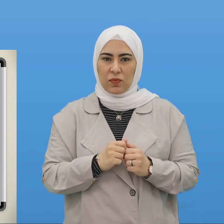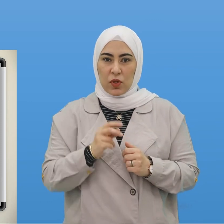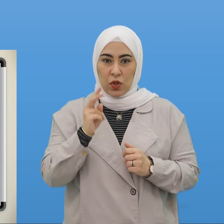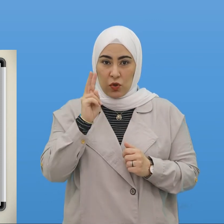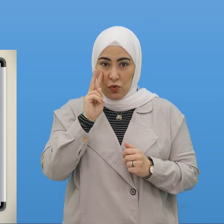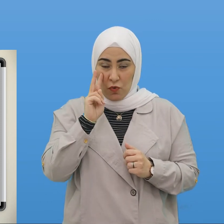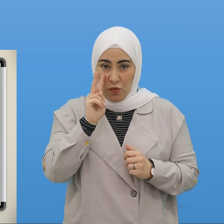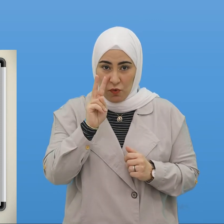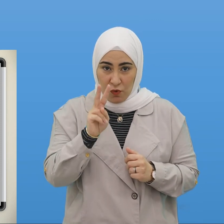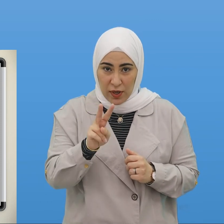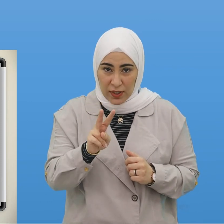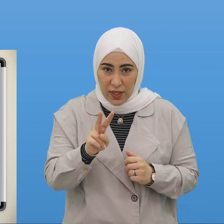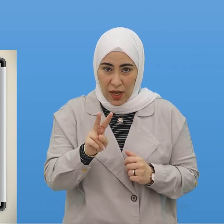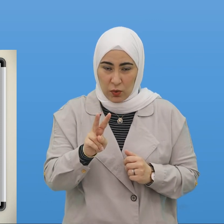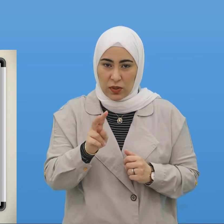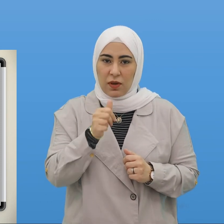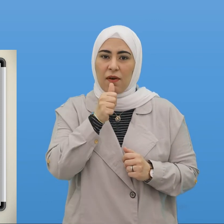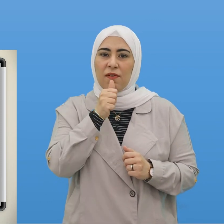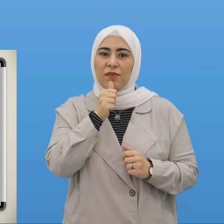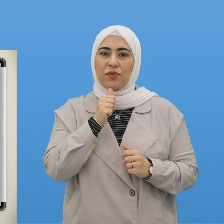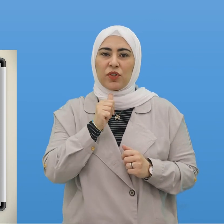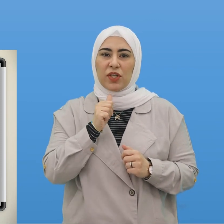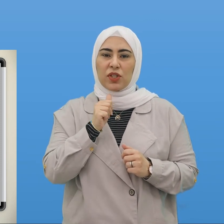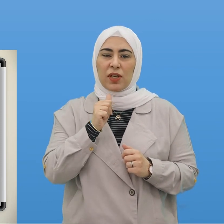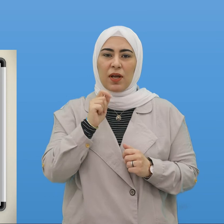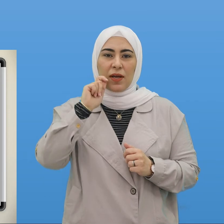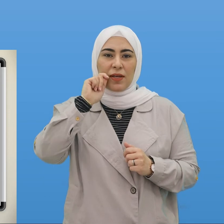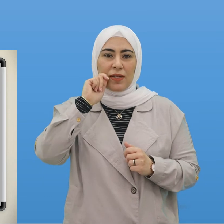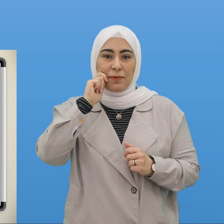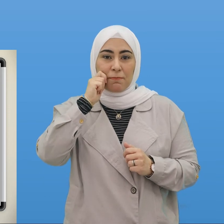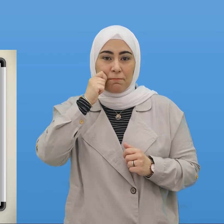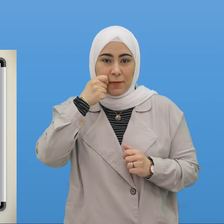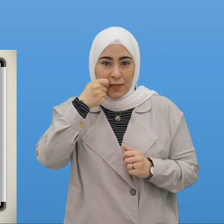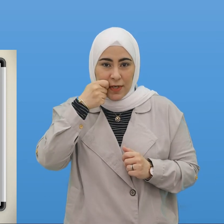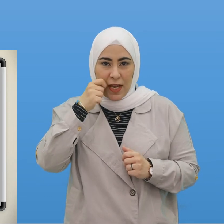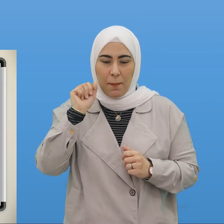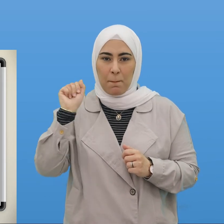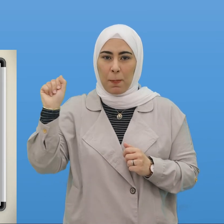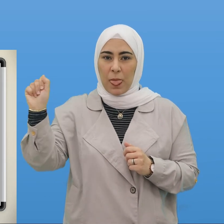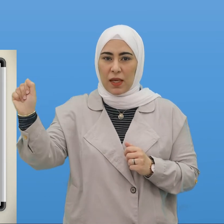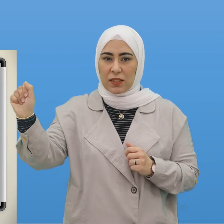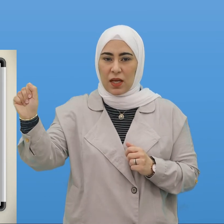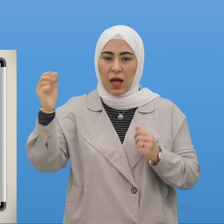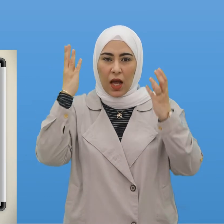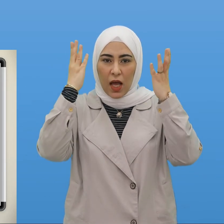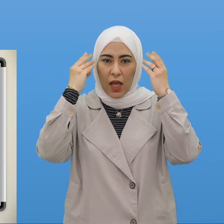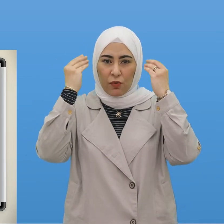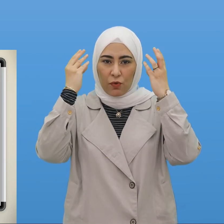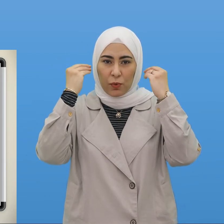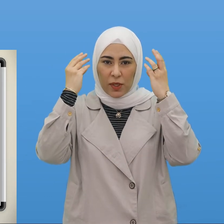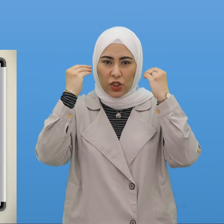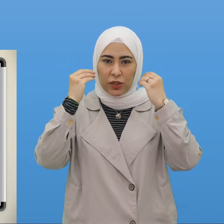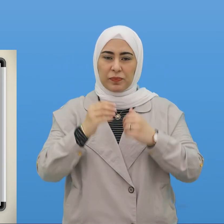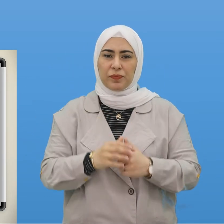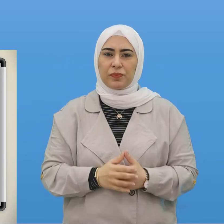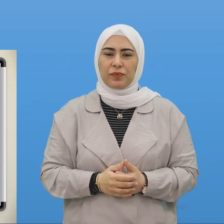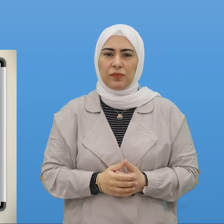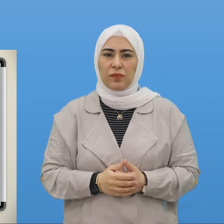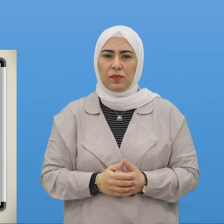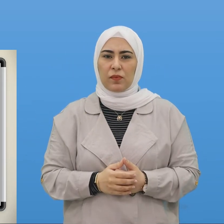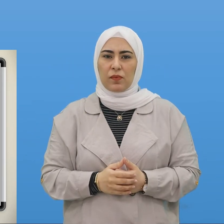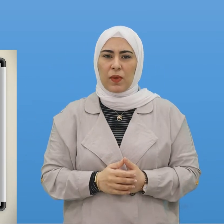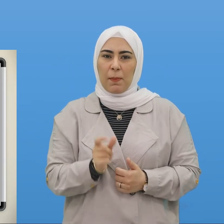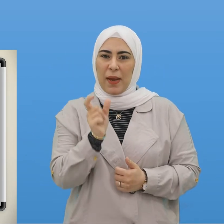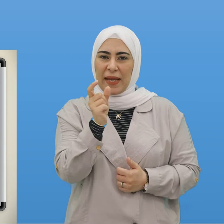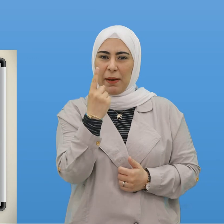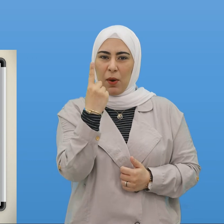confidential information, do you remember confidential when we matched it meant secret or private? So secret or private